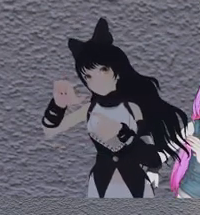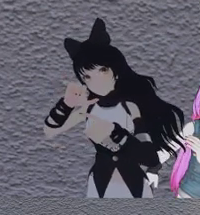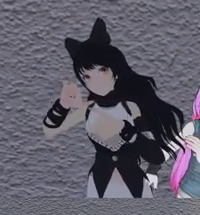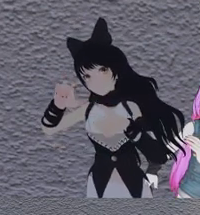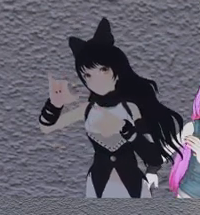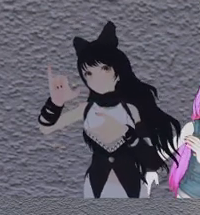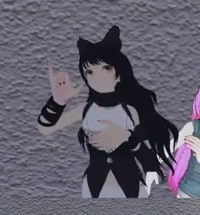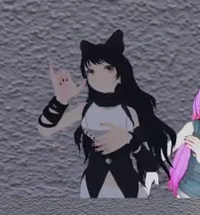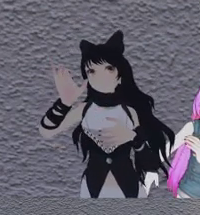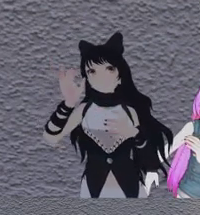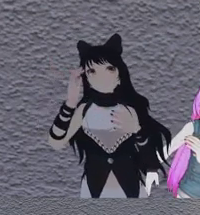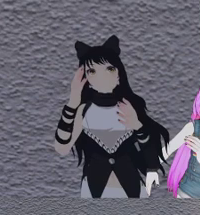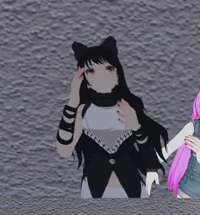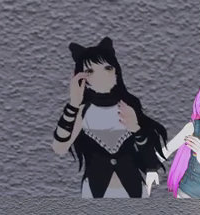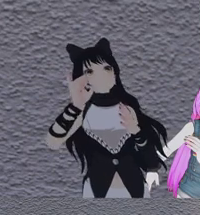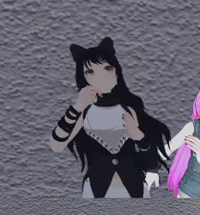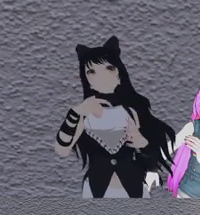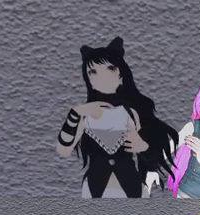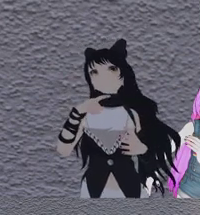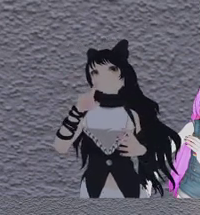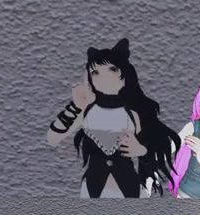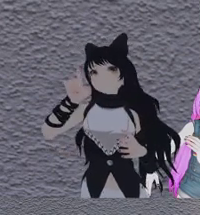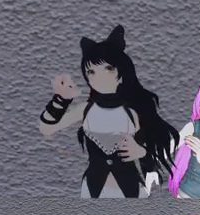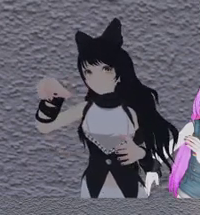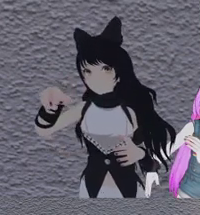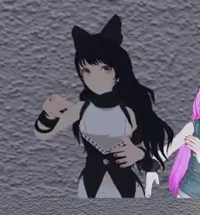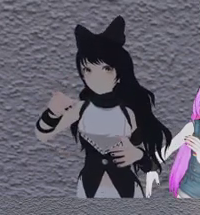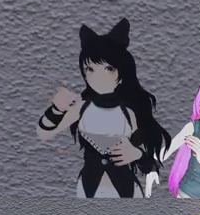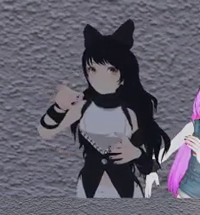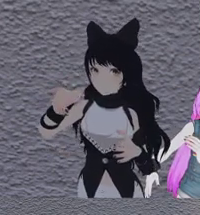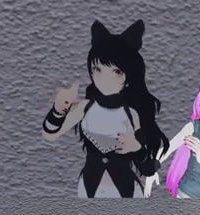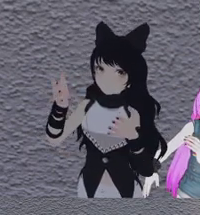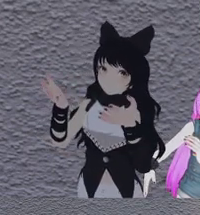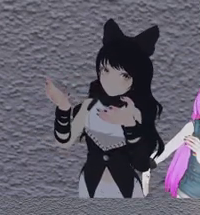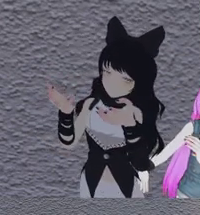It's the same thing. You're socializing, you're hanging out.